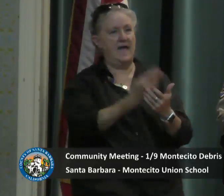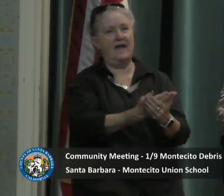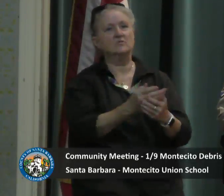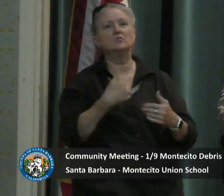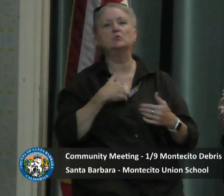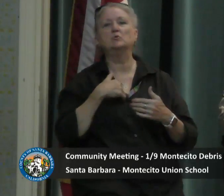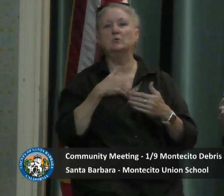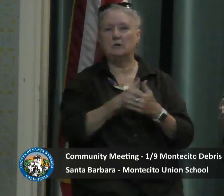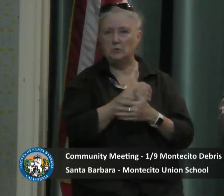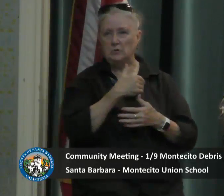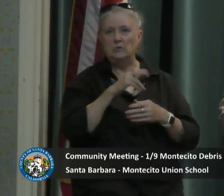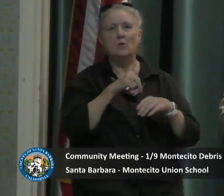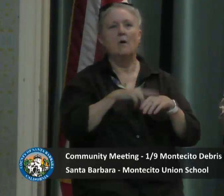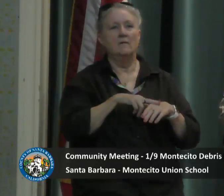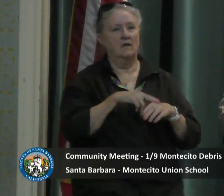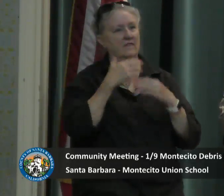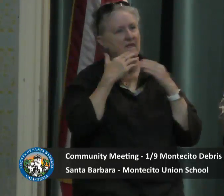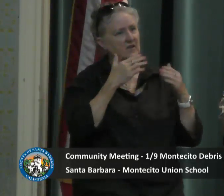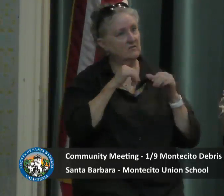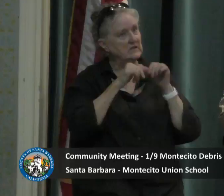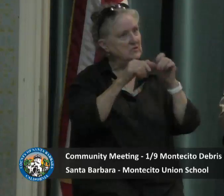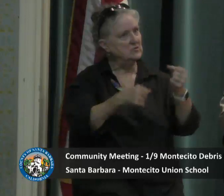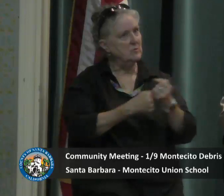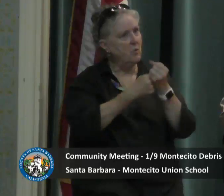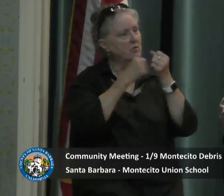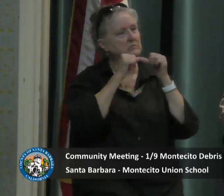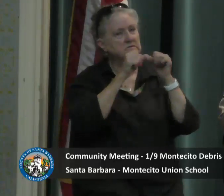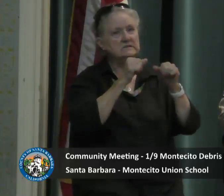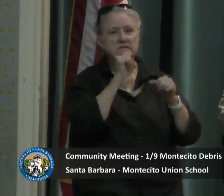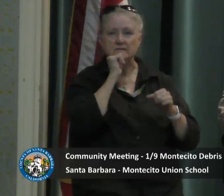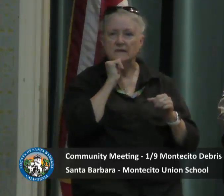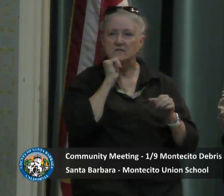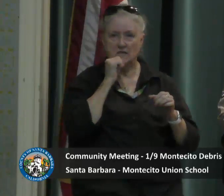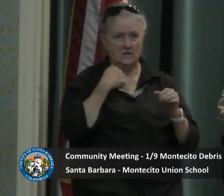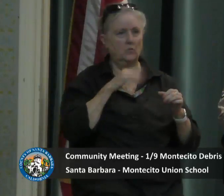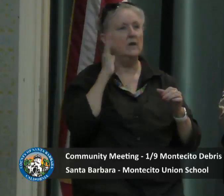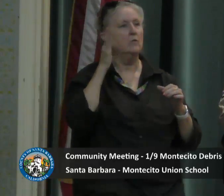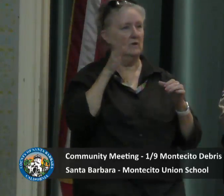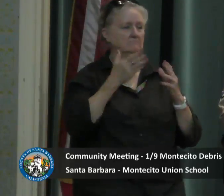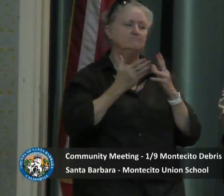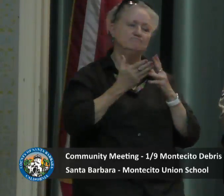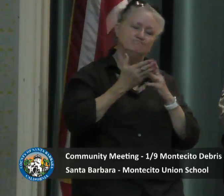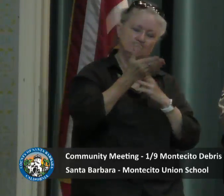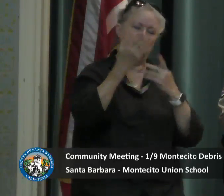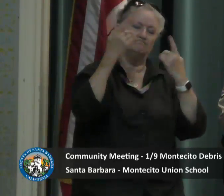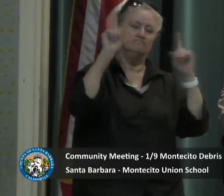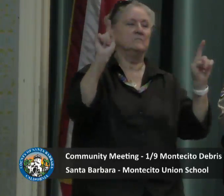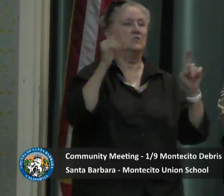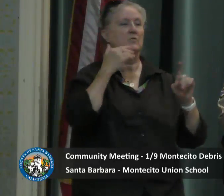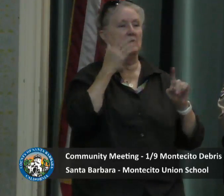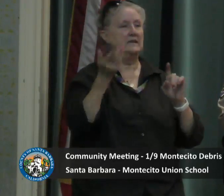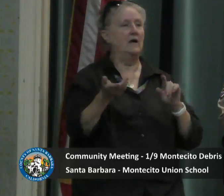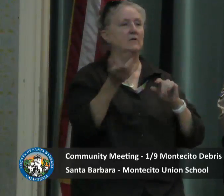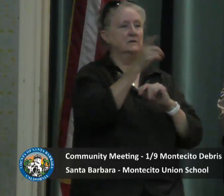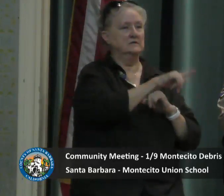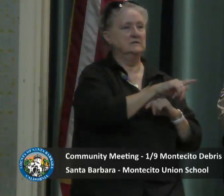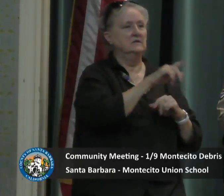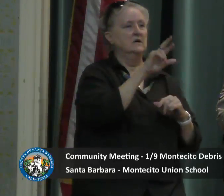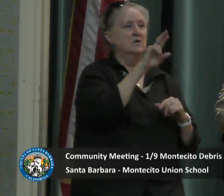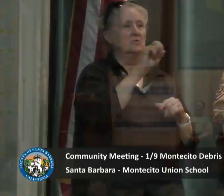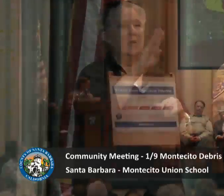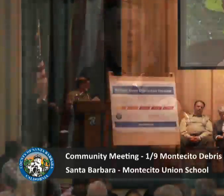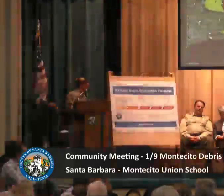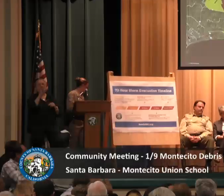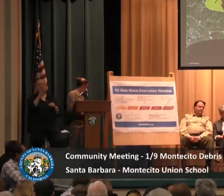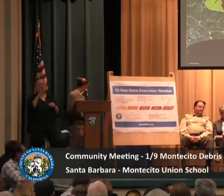for your continued support and your patience, and we will persevere through this. And now I'm going to turn it back over to Rob